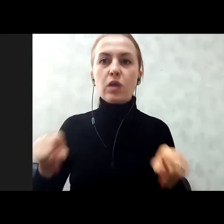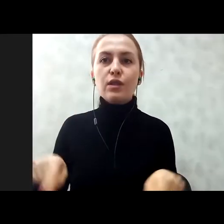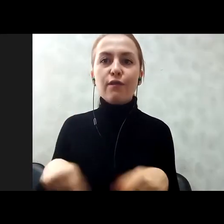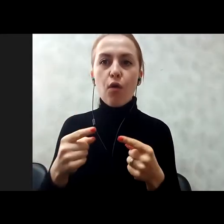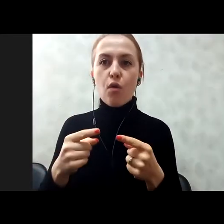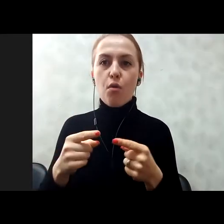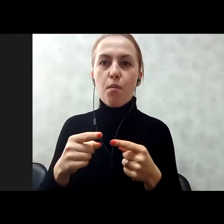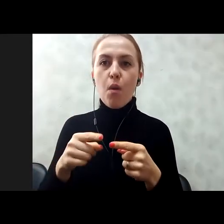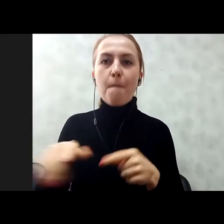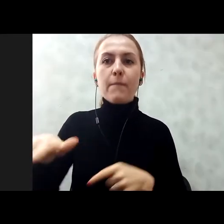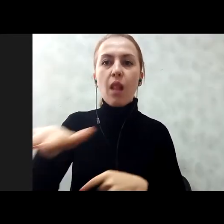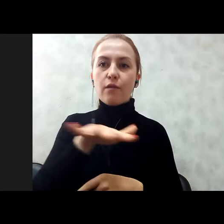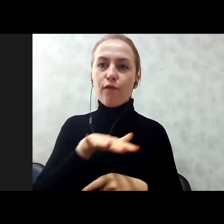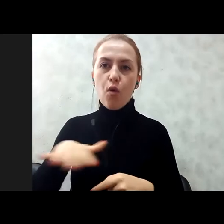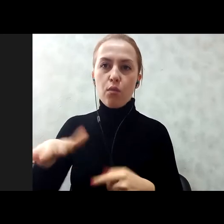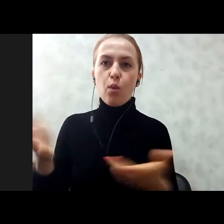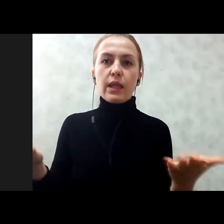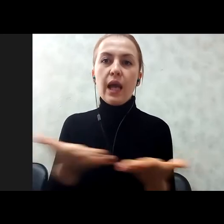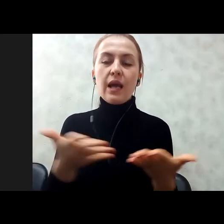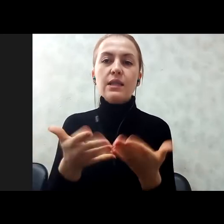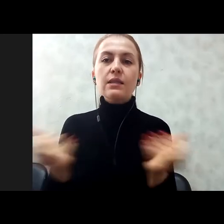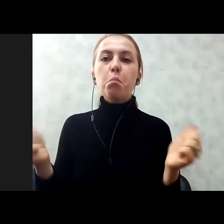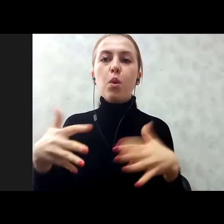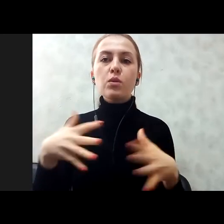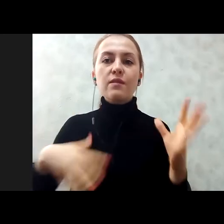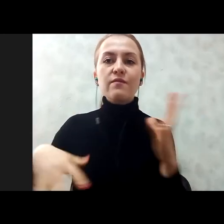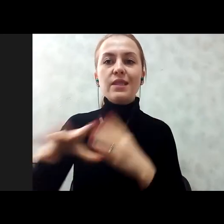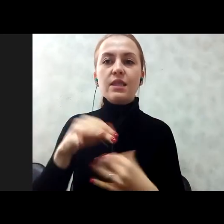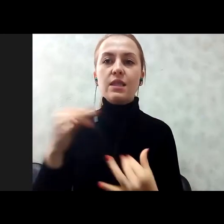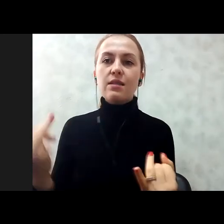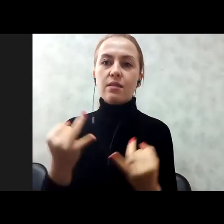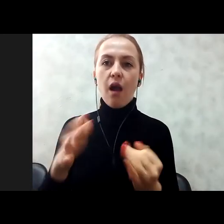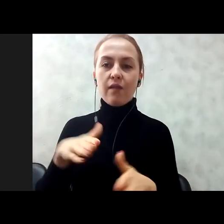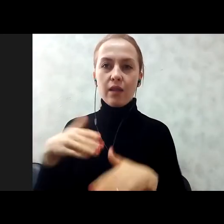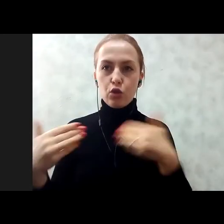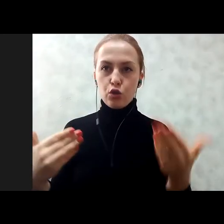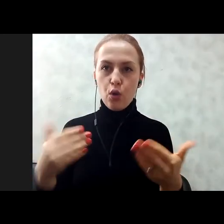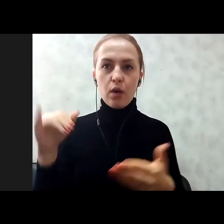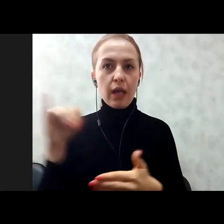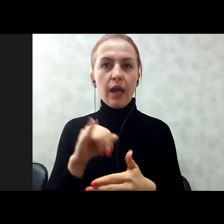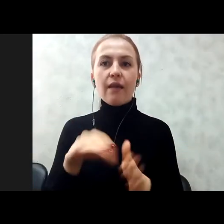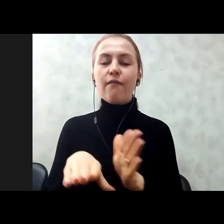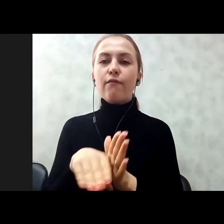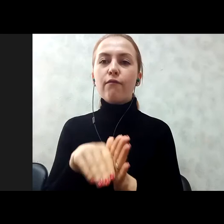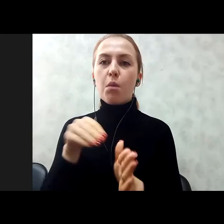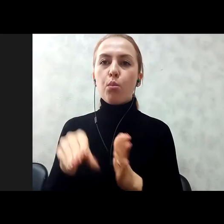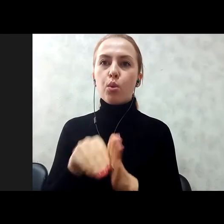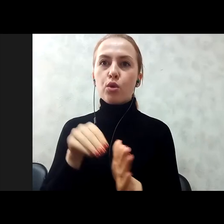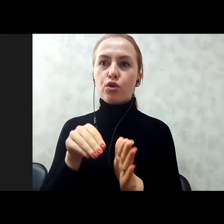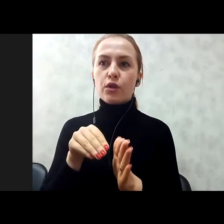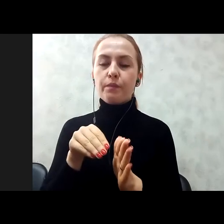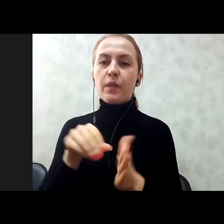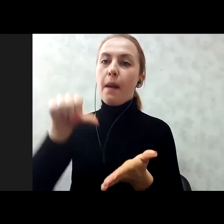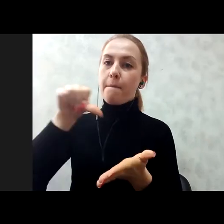representatives of the election commissions, the state voter registry, government, political parties, civil society, and